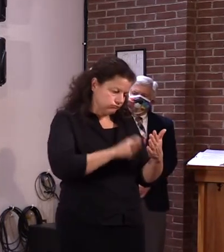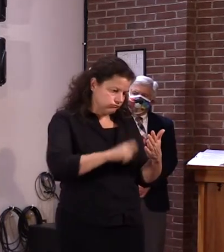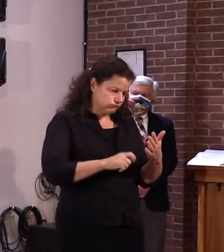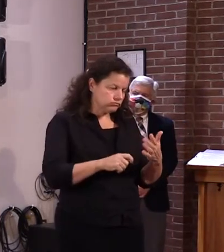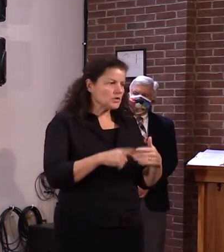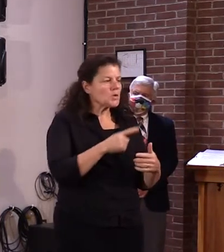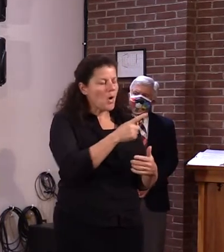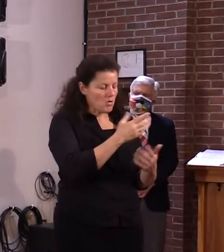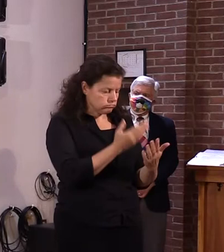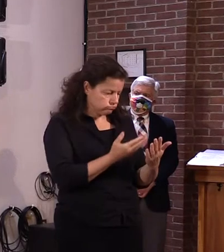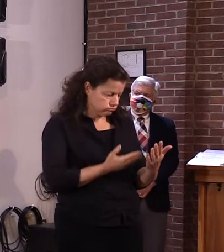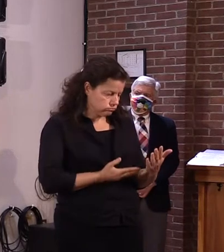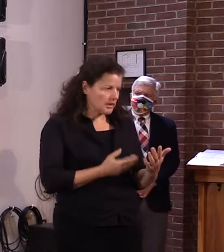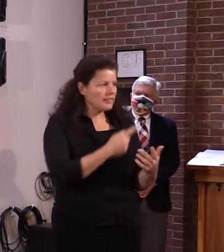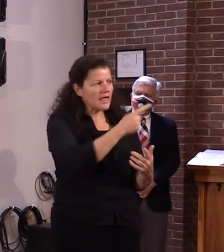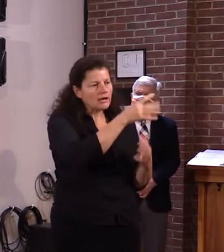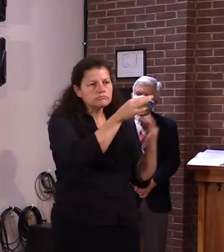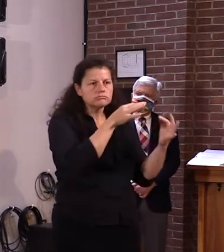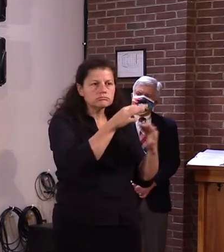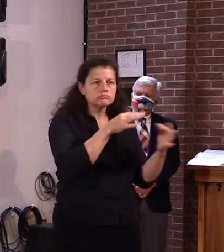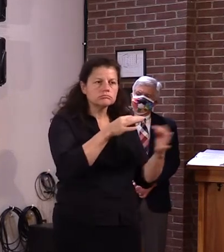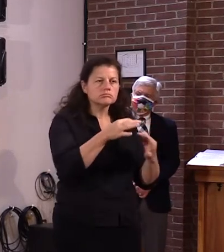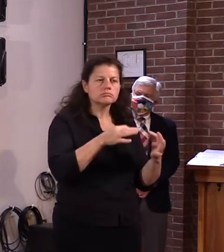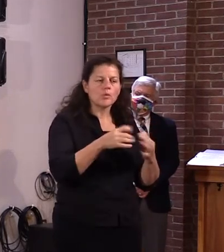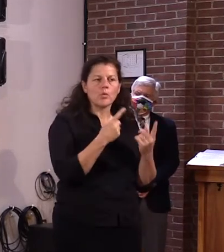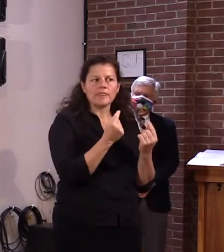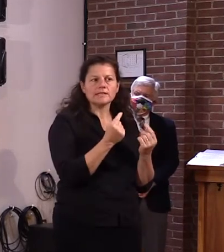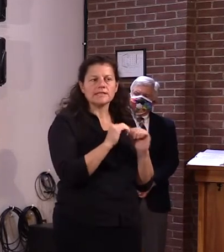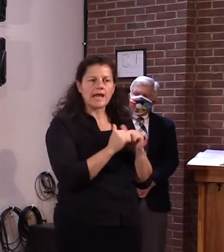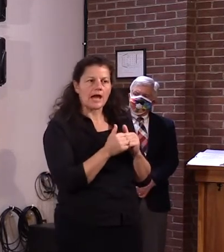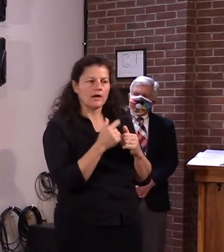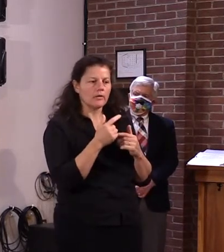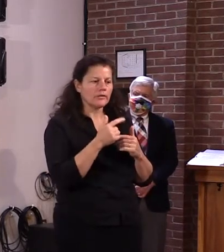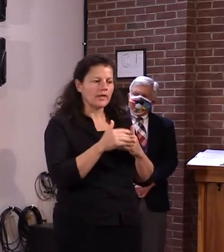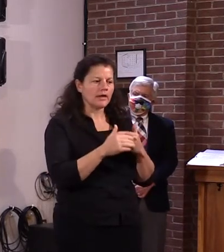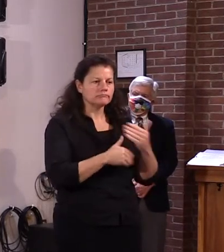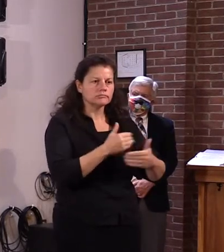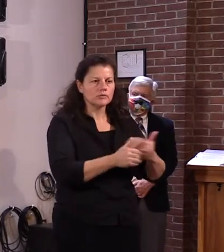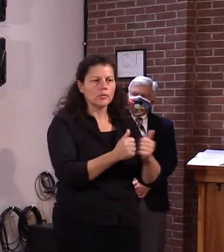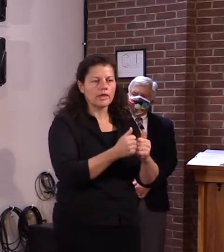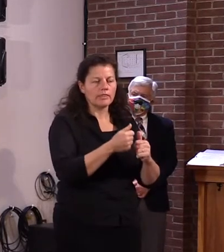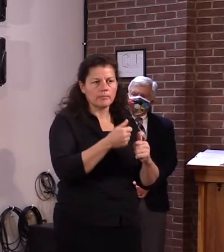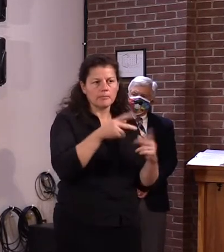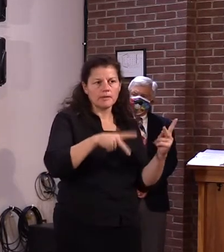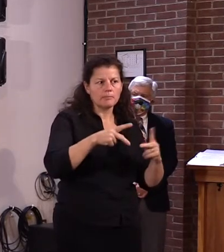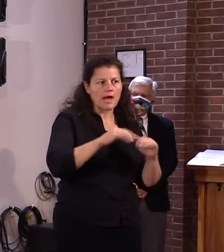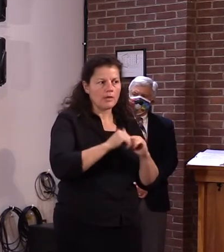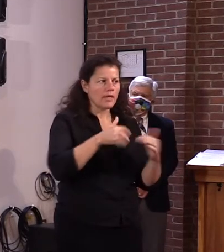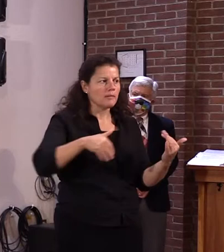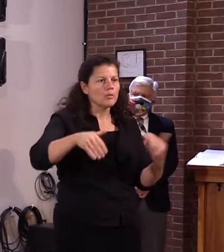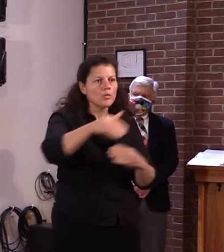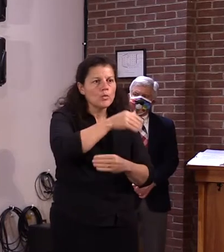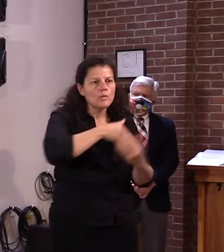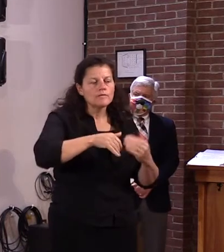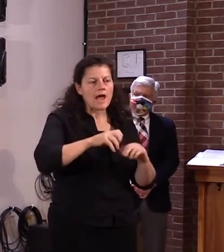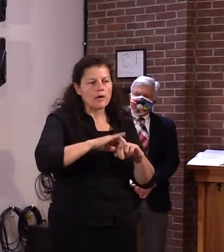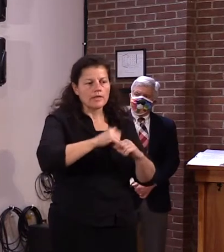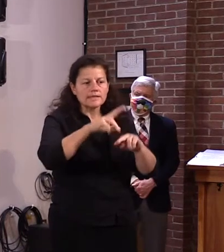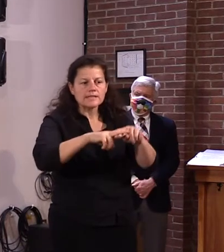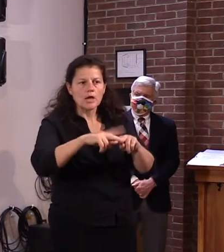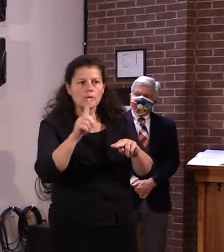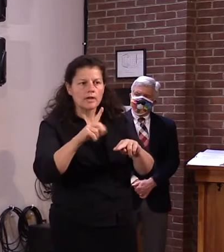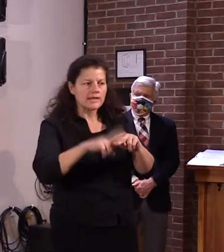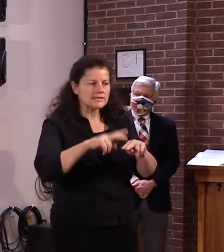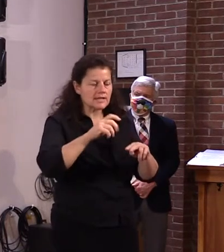walked us through a variety of the logistics around how guests were seated and how they moved around. They actually had